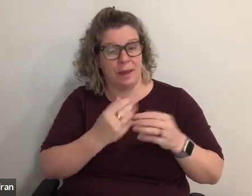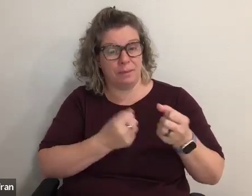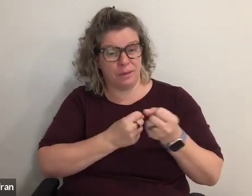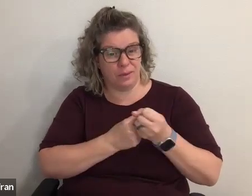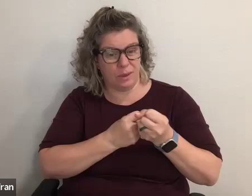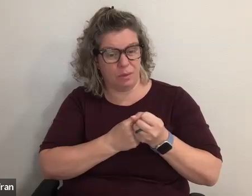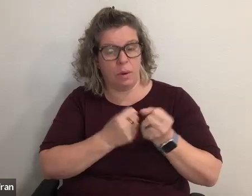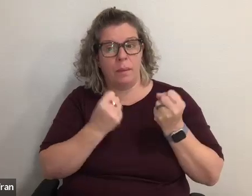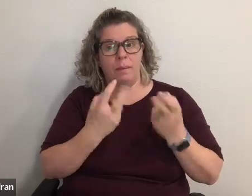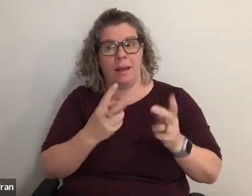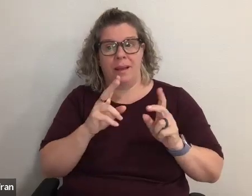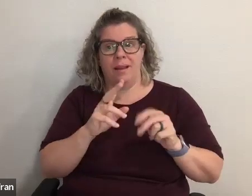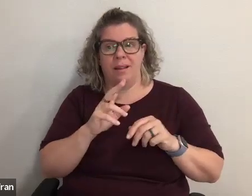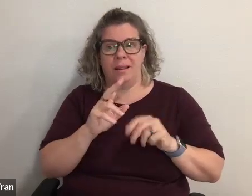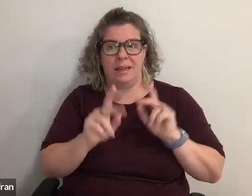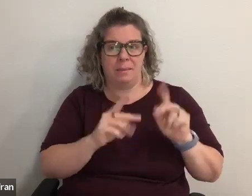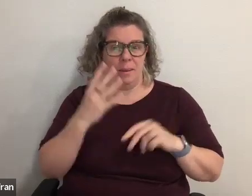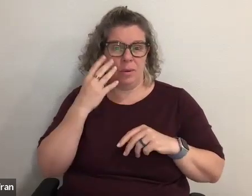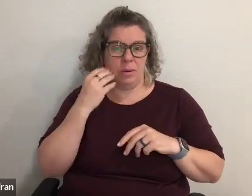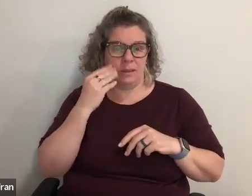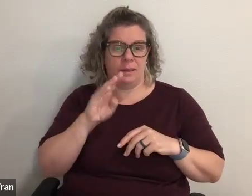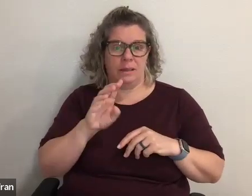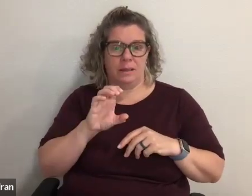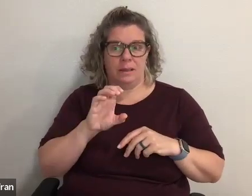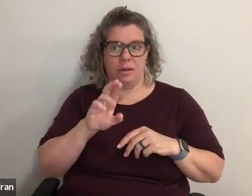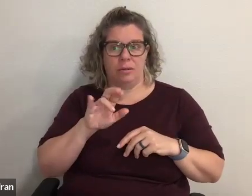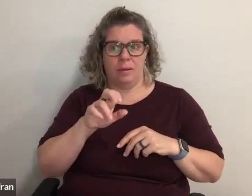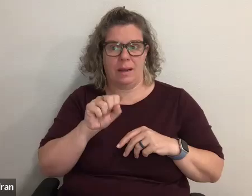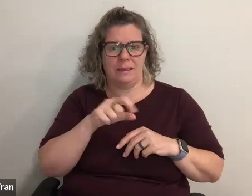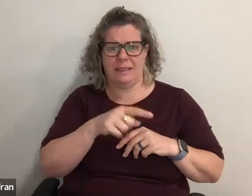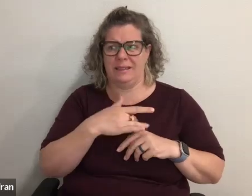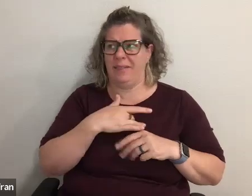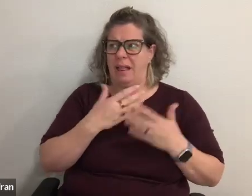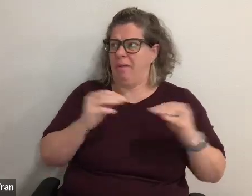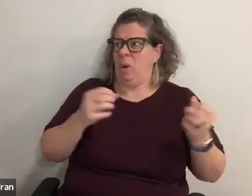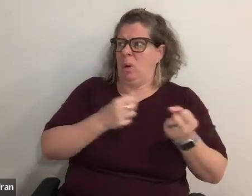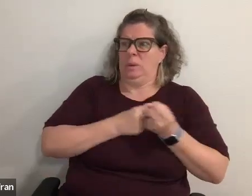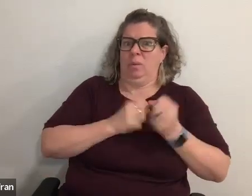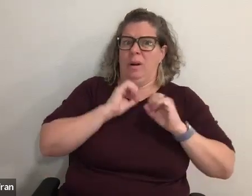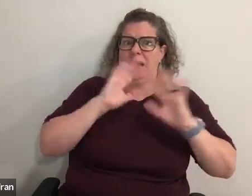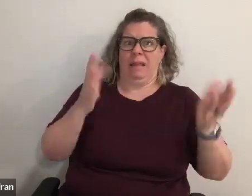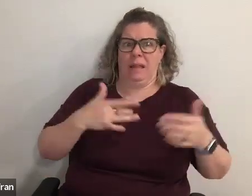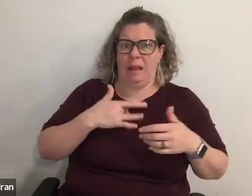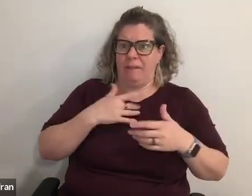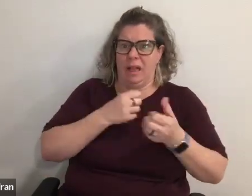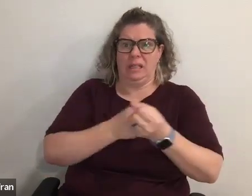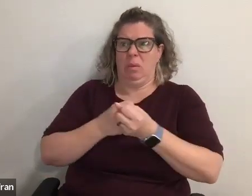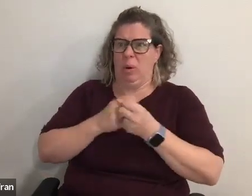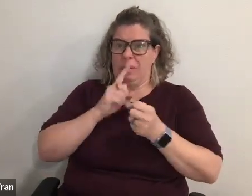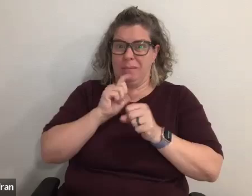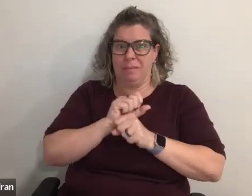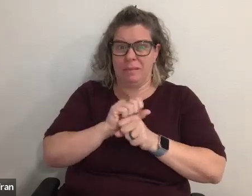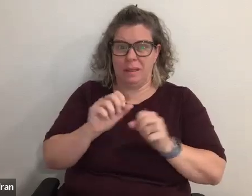lot of times people in crisis share with us that they feel like they have a real lack of supports or don't feel like the supports they have